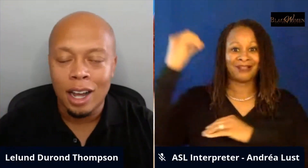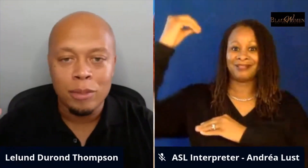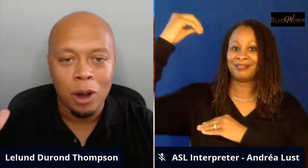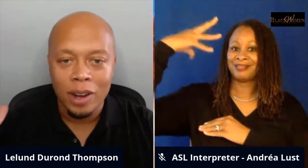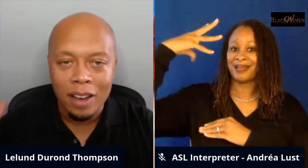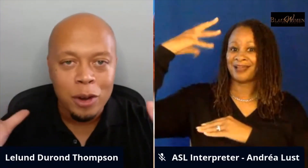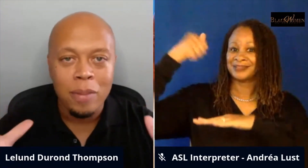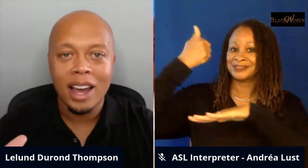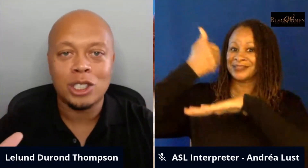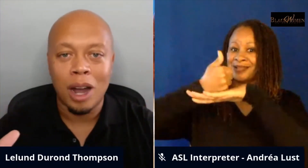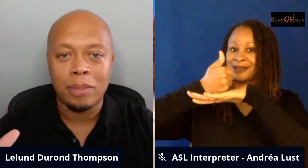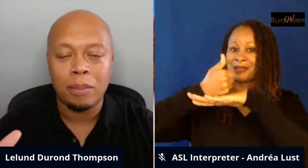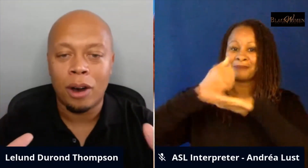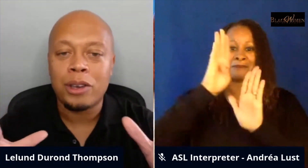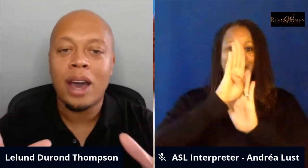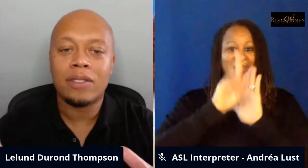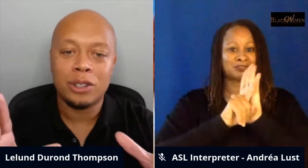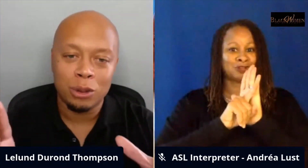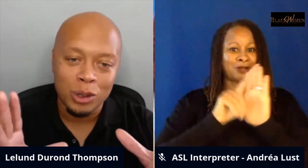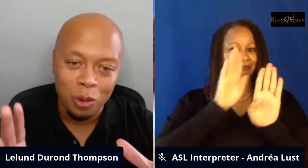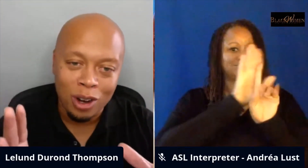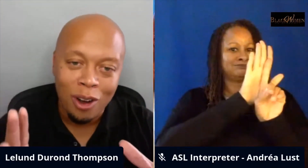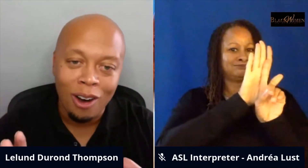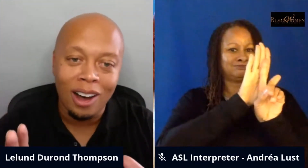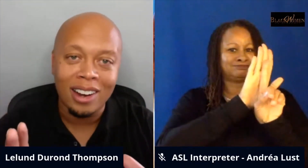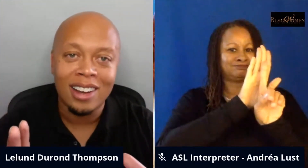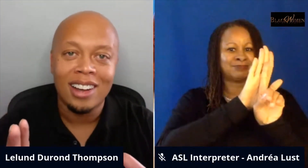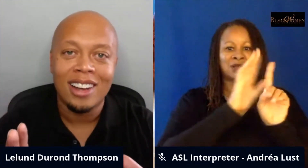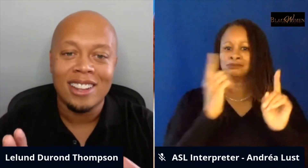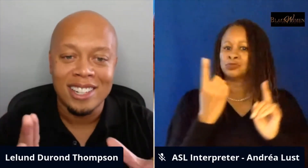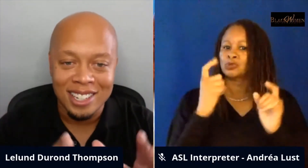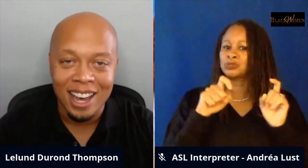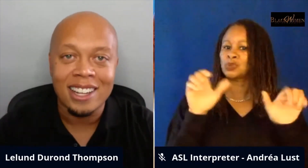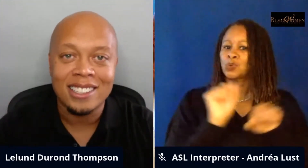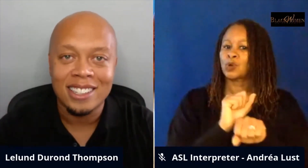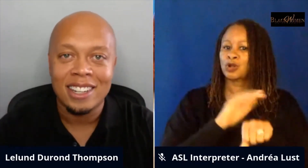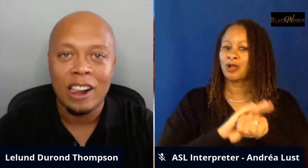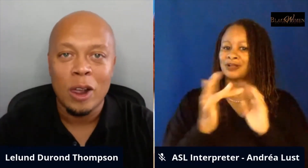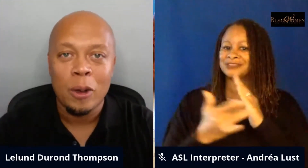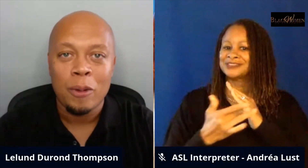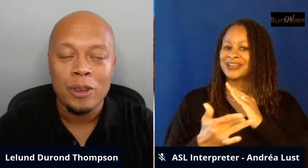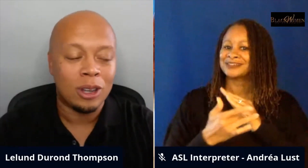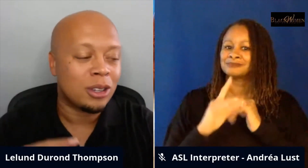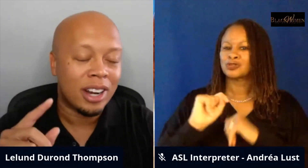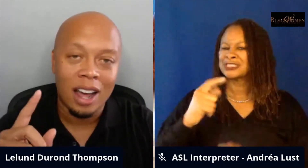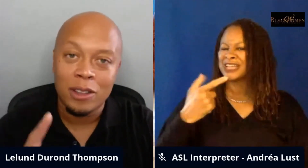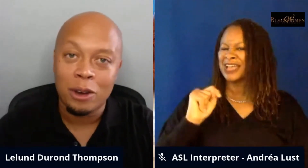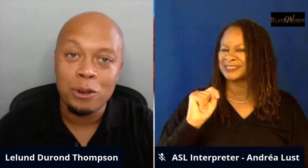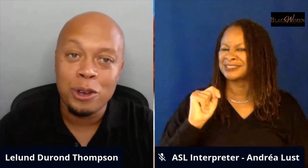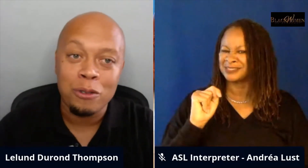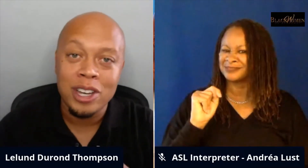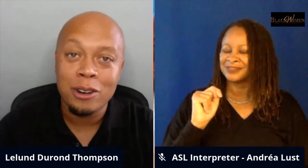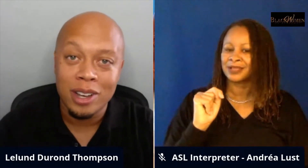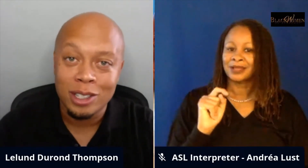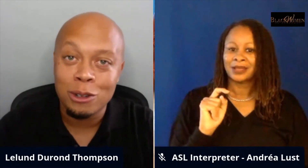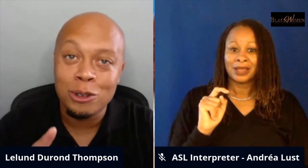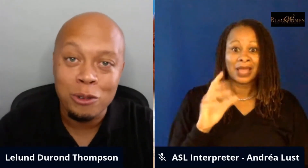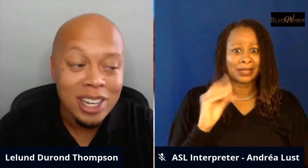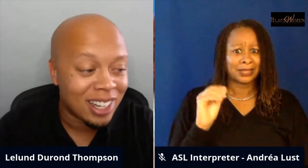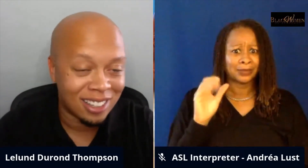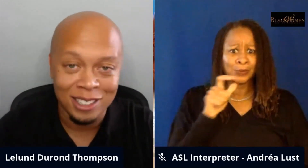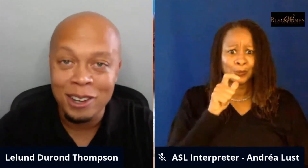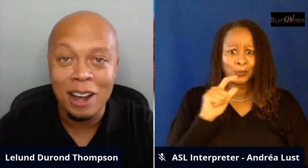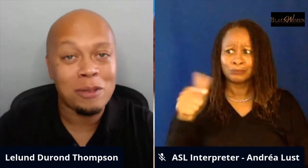set up, you already have your backdrop up, all you have to do is work on the text. You're also gonna have to know who your reader is,